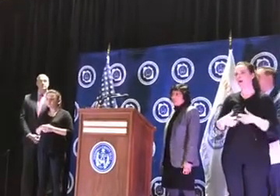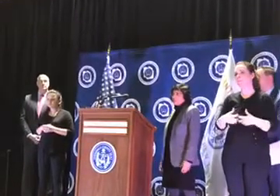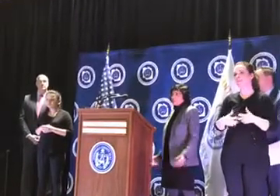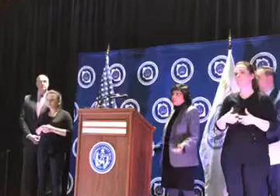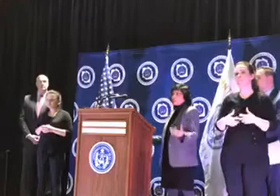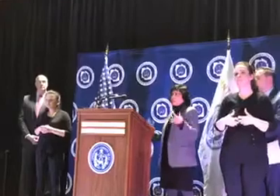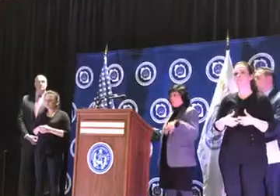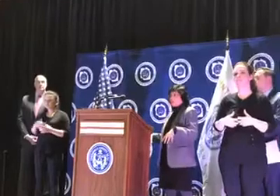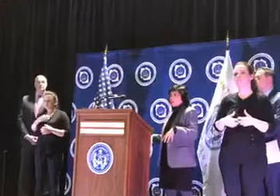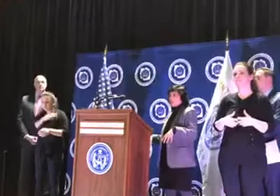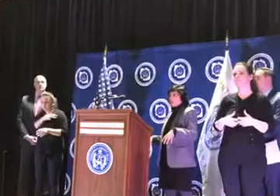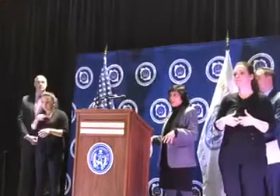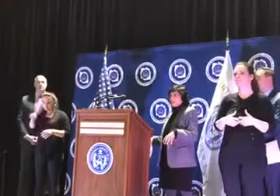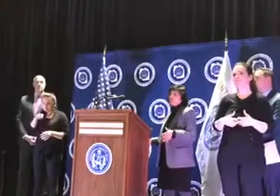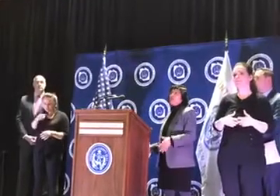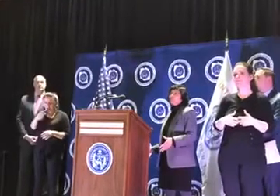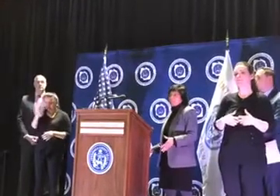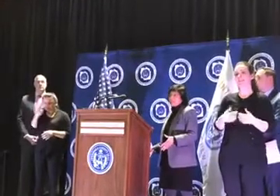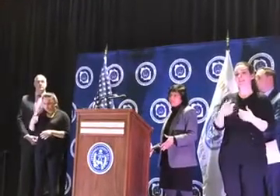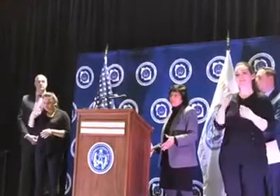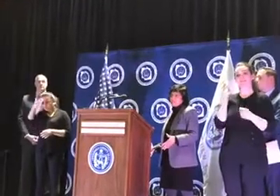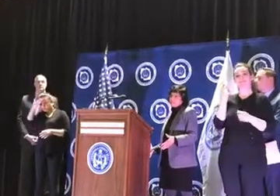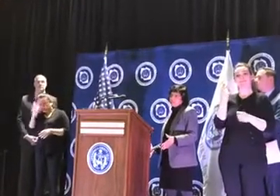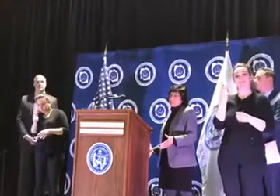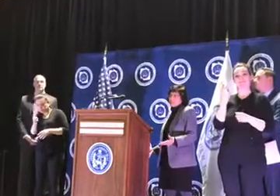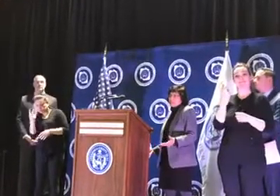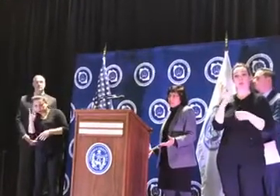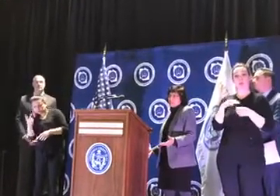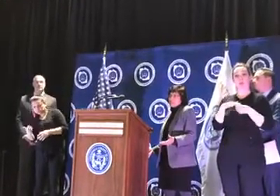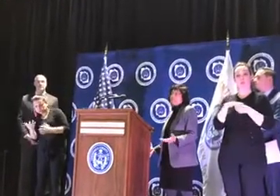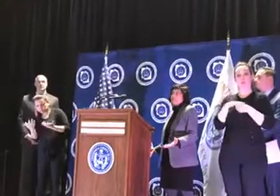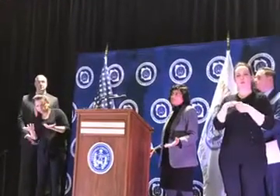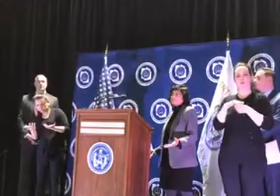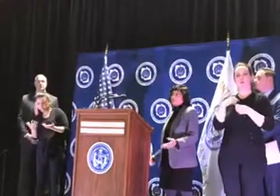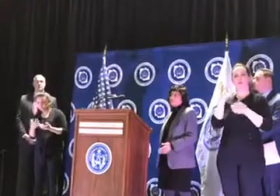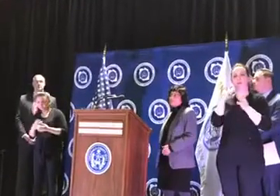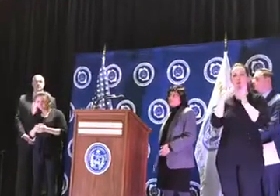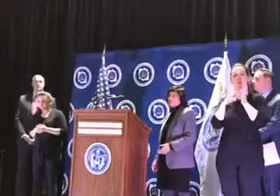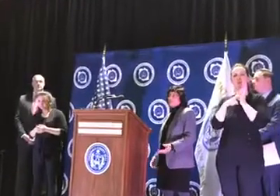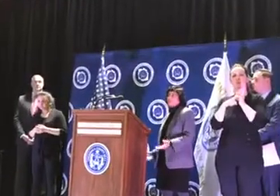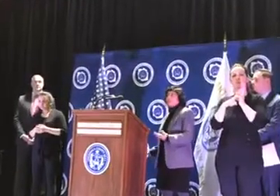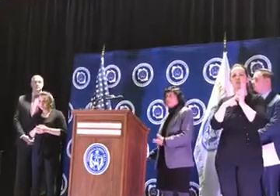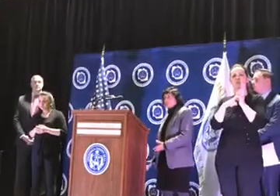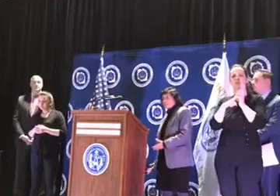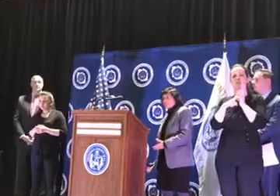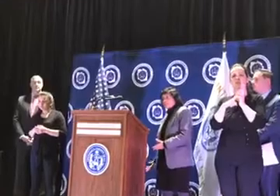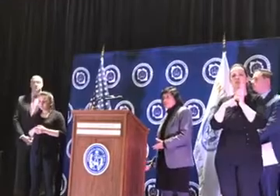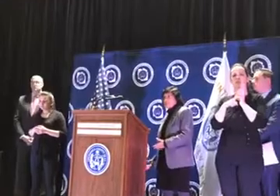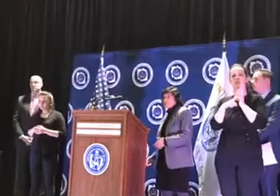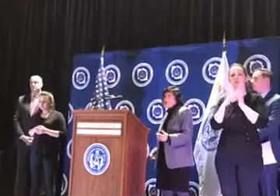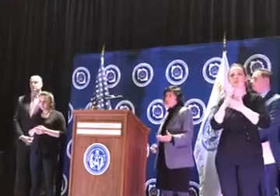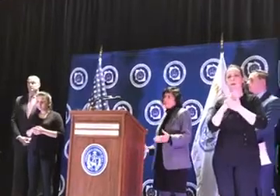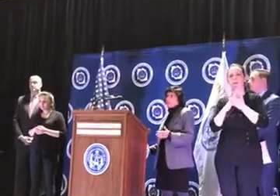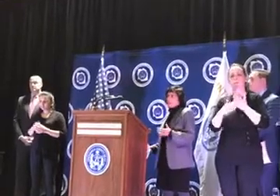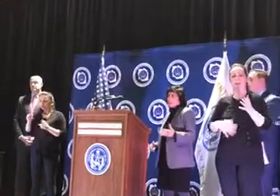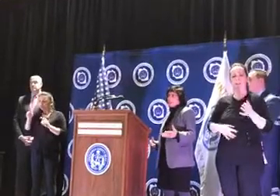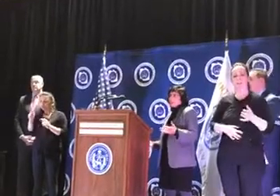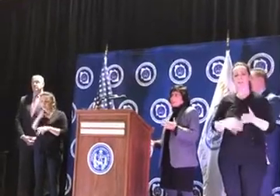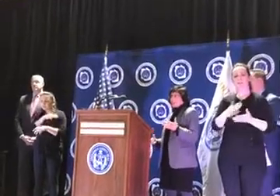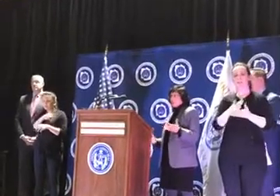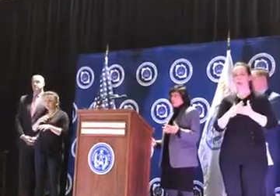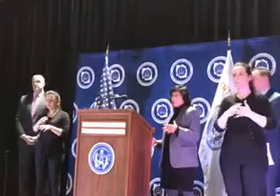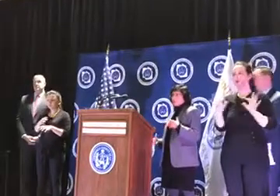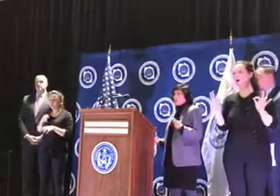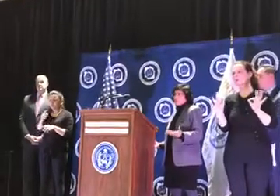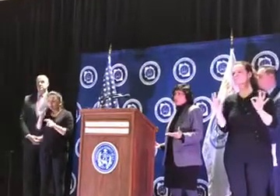new because it's locally now, so we are noticing it more. Some people have minimal symptoms, some people have quite significant symptoms, depending on